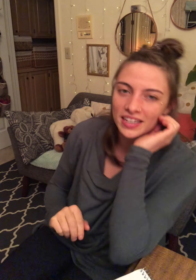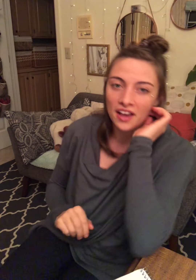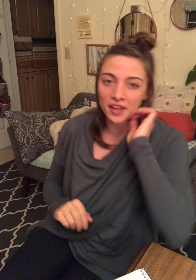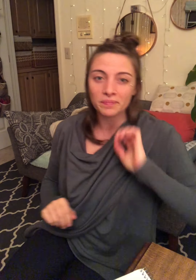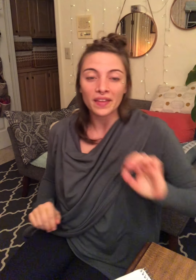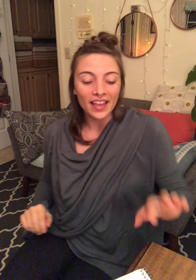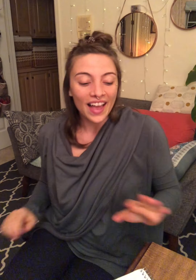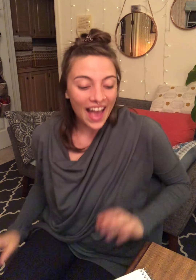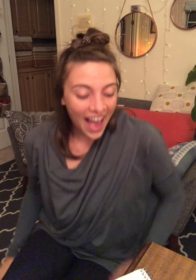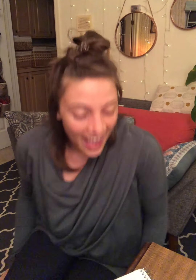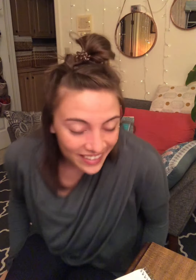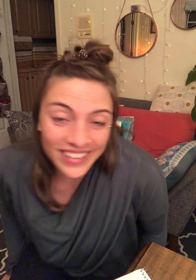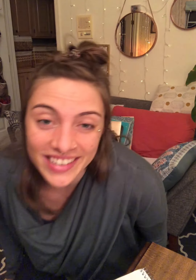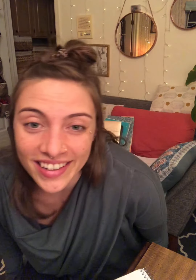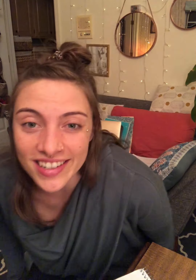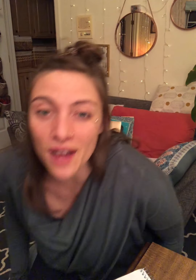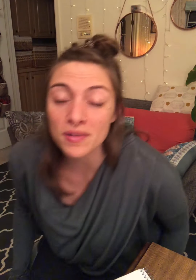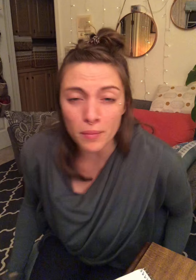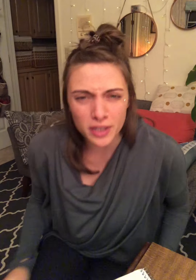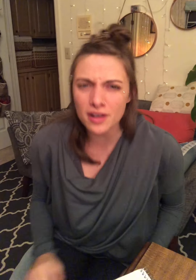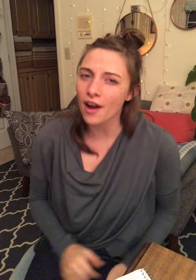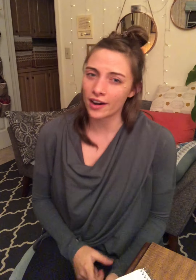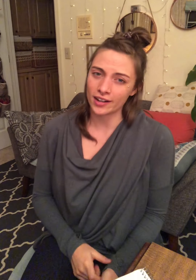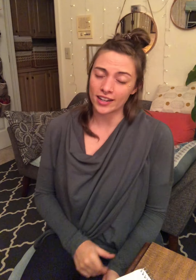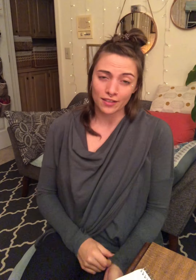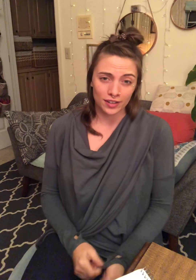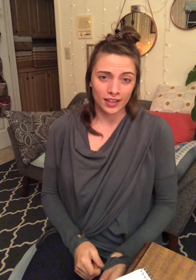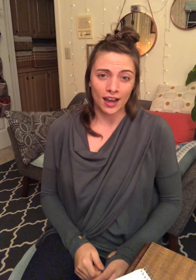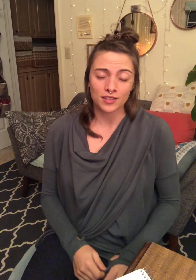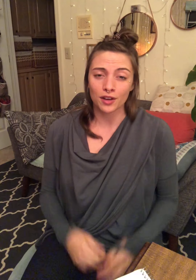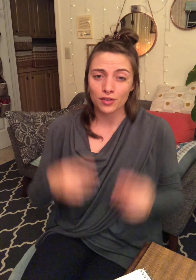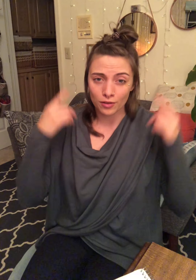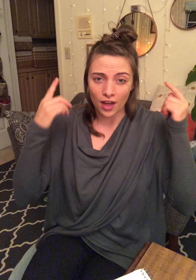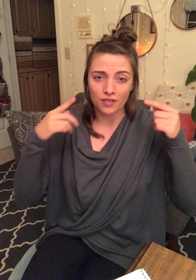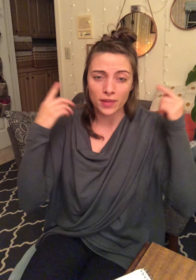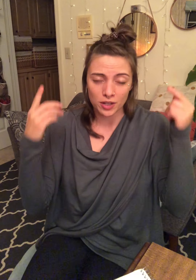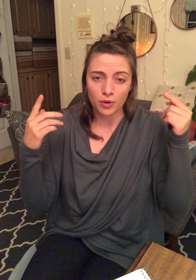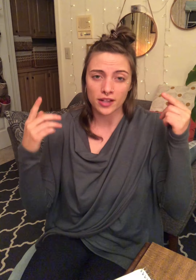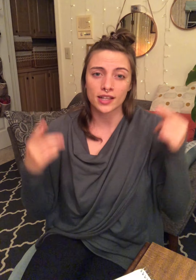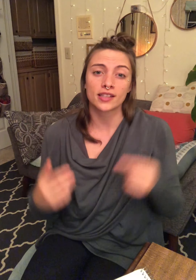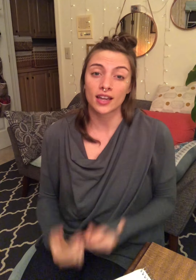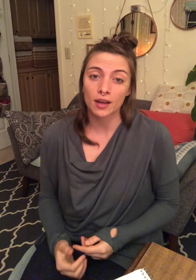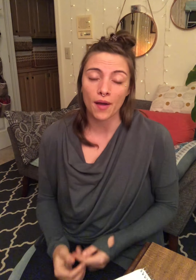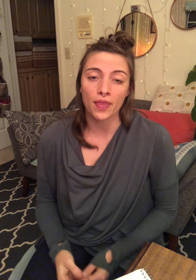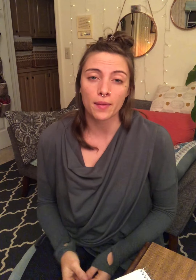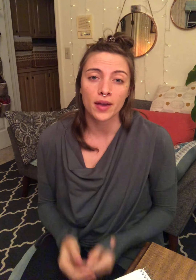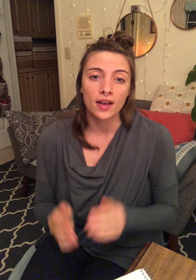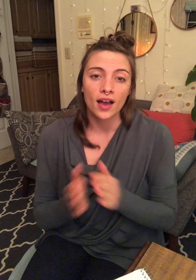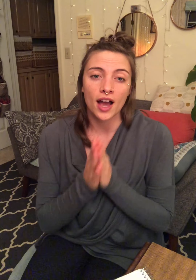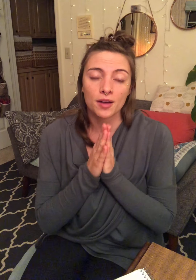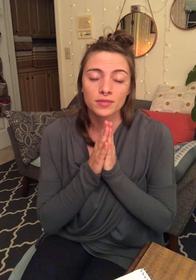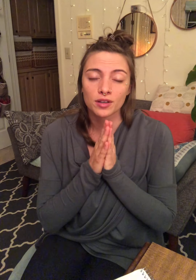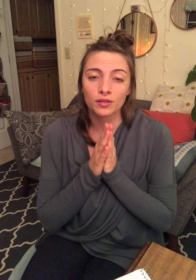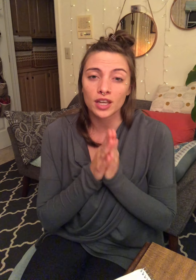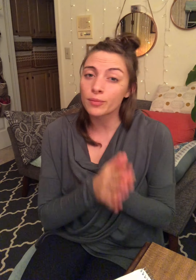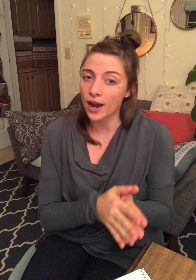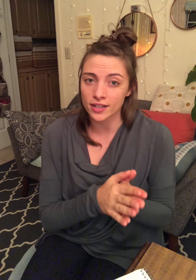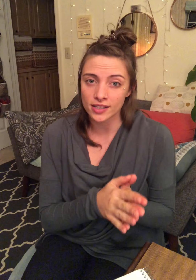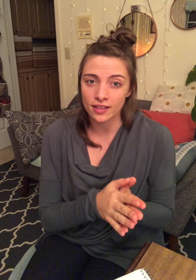good. Anyways, good job. Numbers are hard. I definitely have to go through a lot of mental process thinking about them. So keep practicing